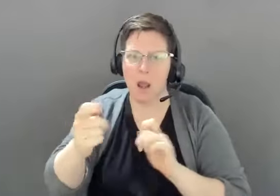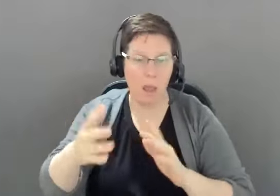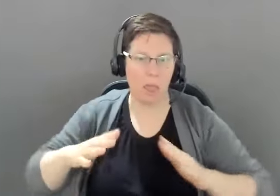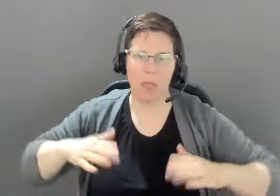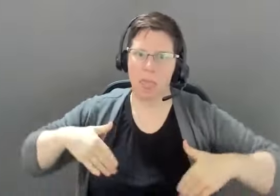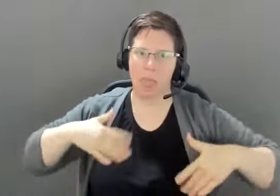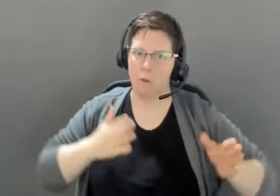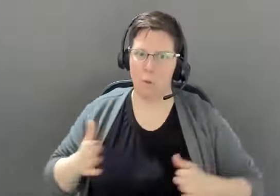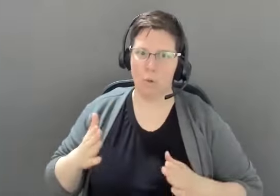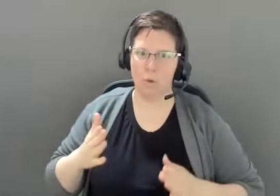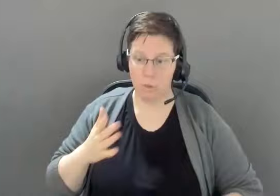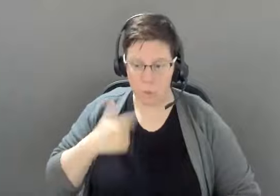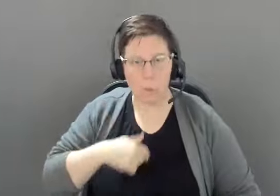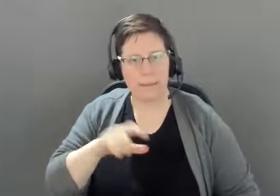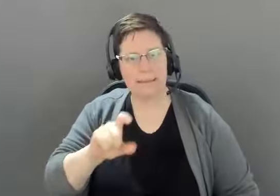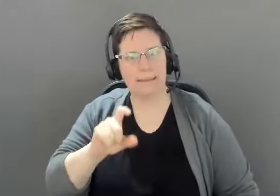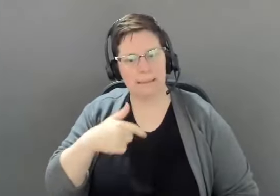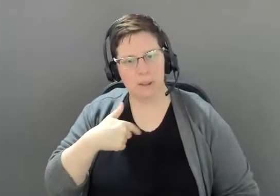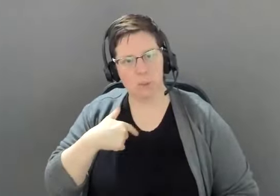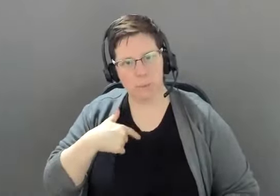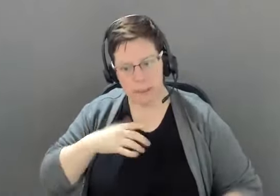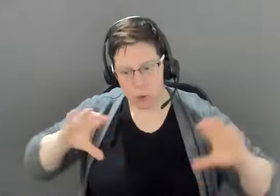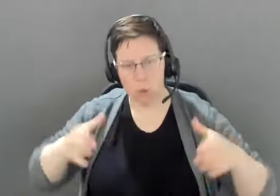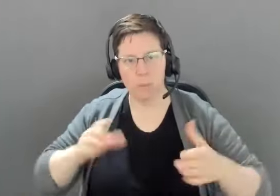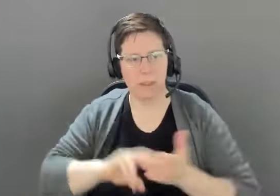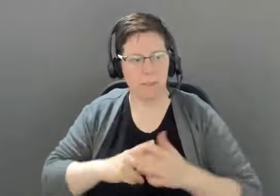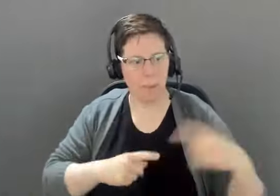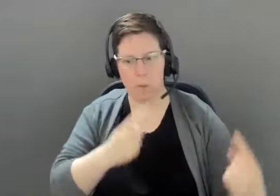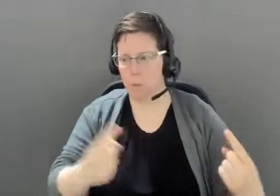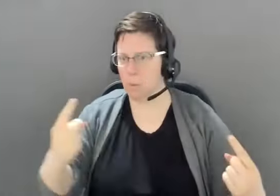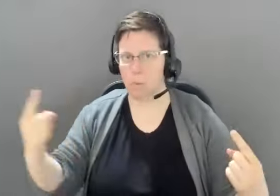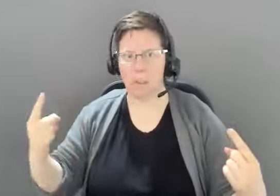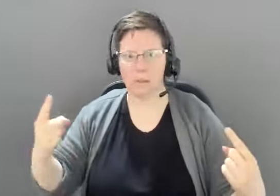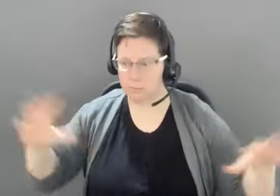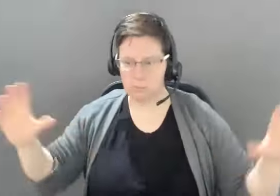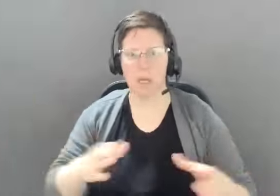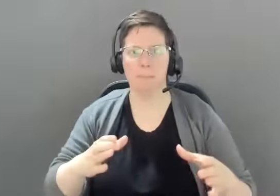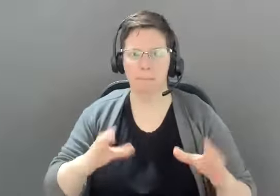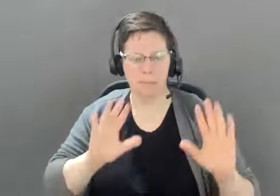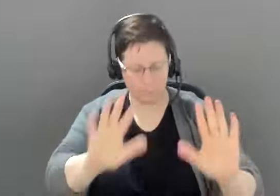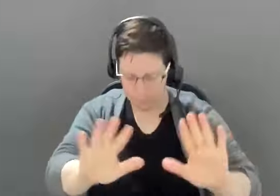as a group of advocates and said, okay, how are we actually going to do this?